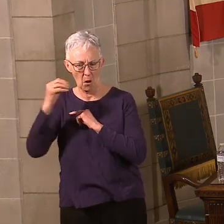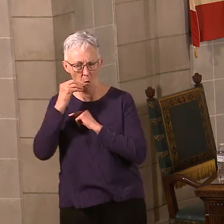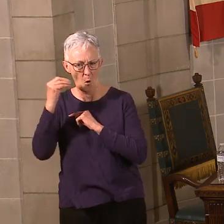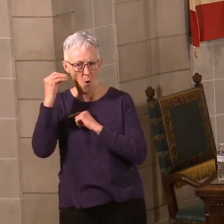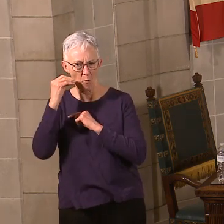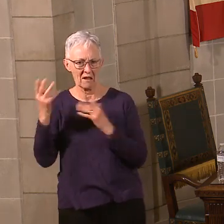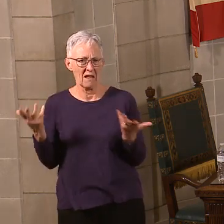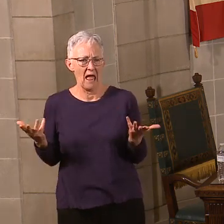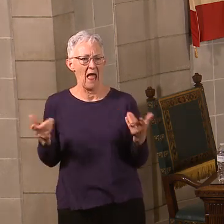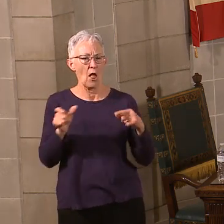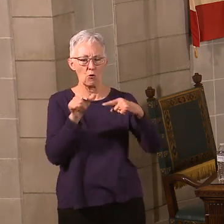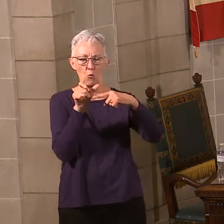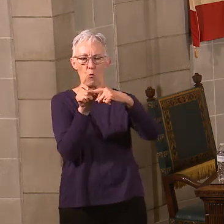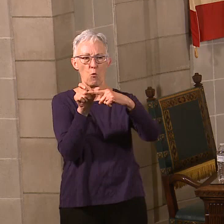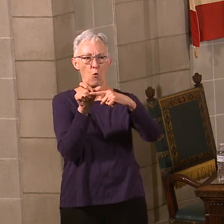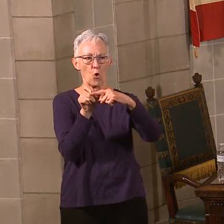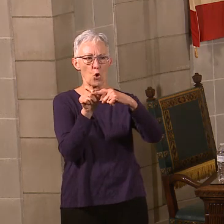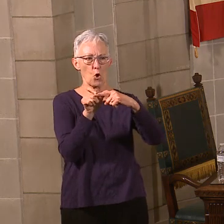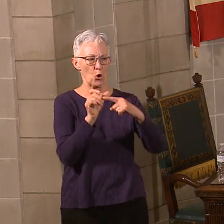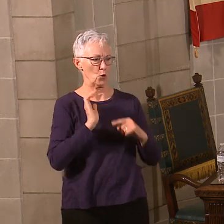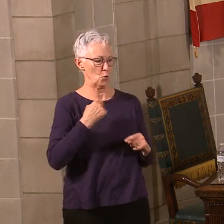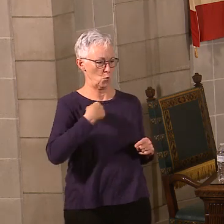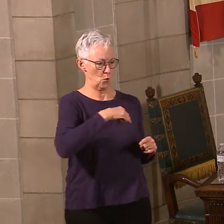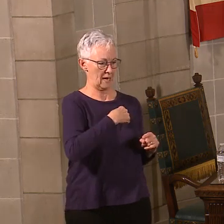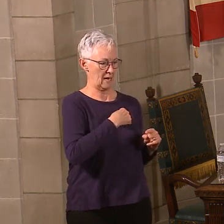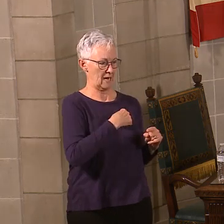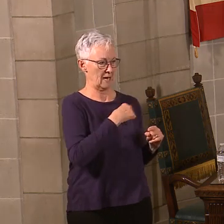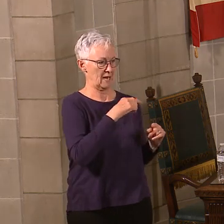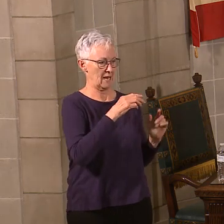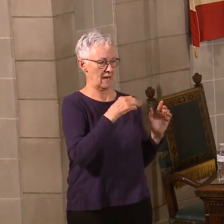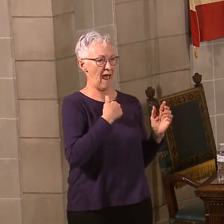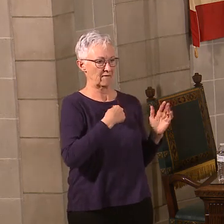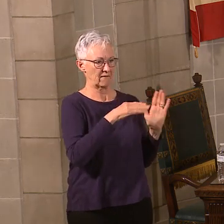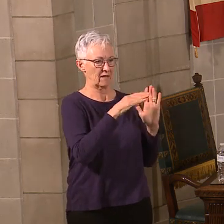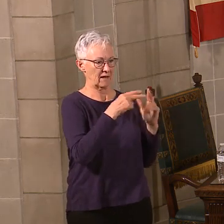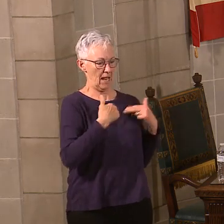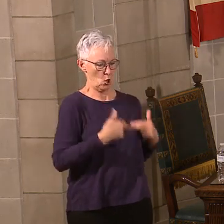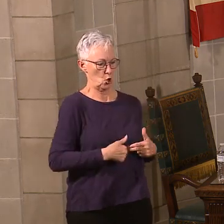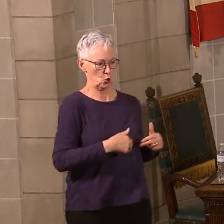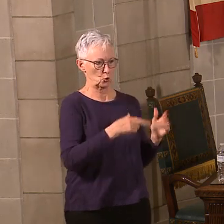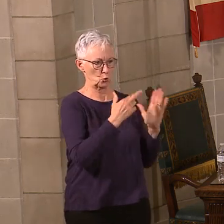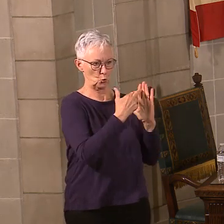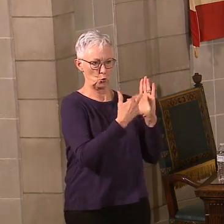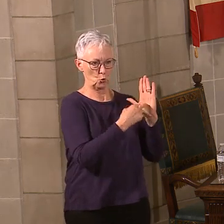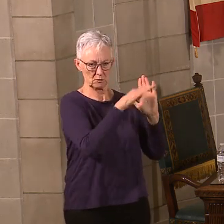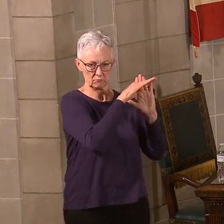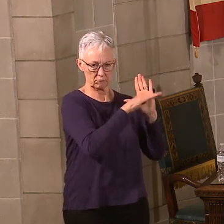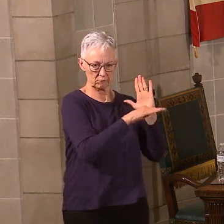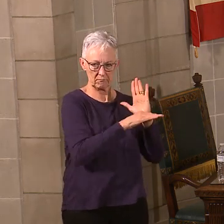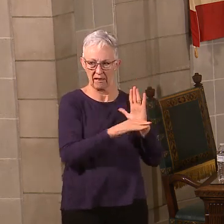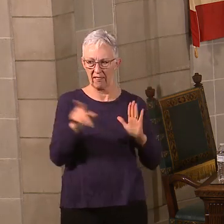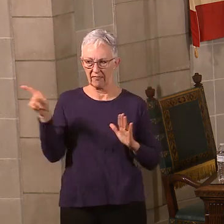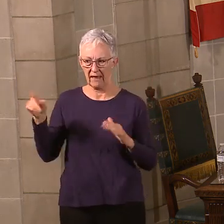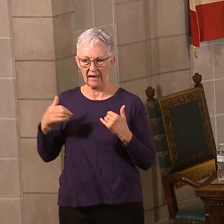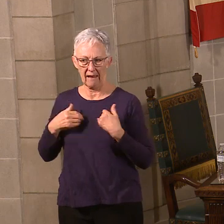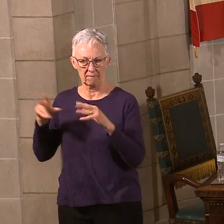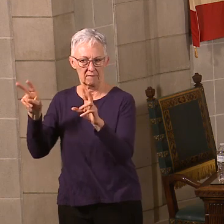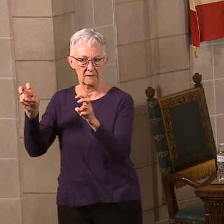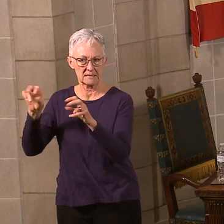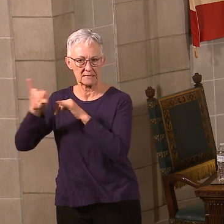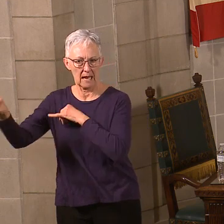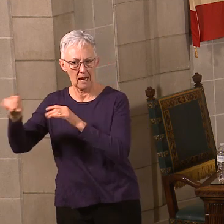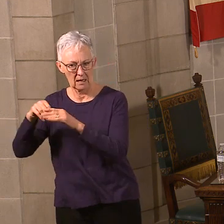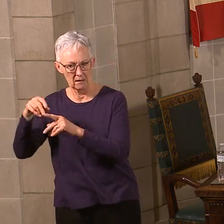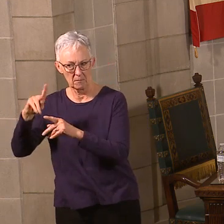Again, part of what we're seeing here is that Nebraskans are doing the right thing. Now, we certainly want to continue to do more. We want people to stay home, stay healthy,